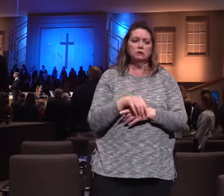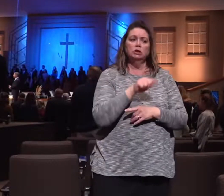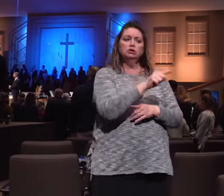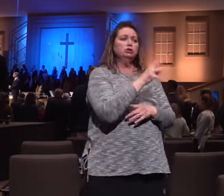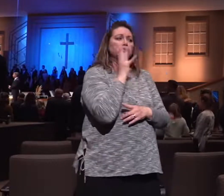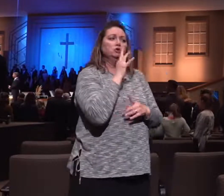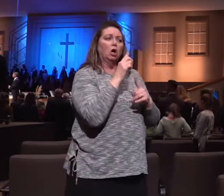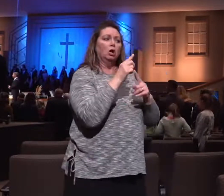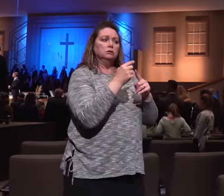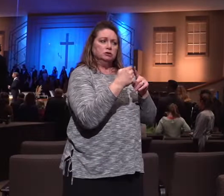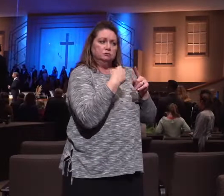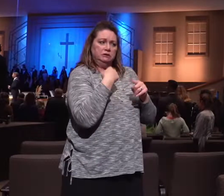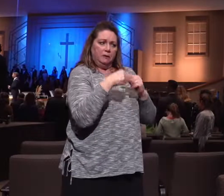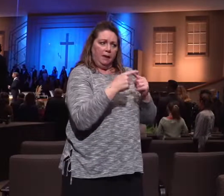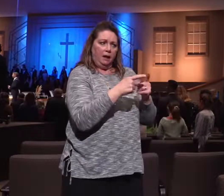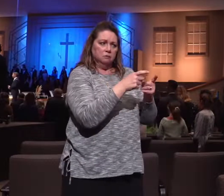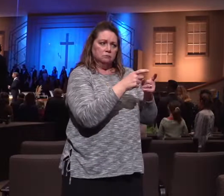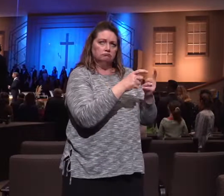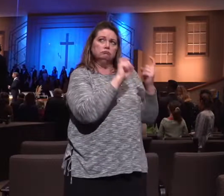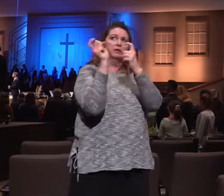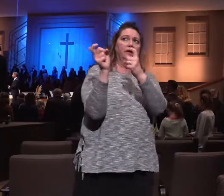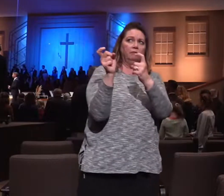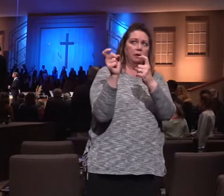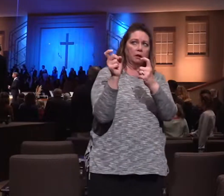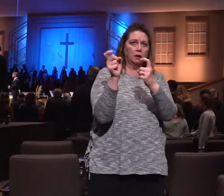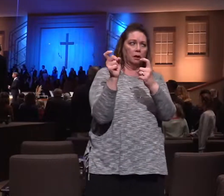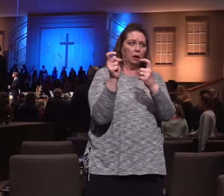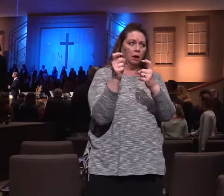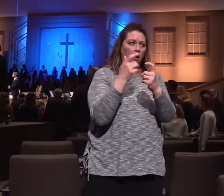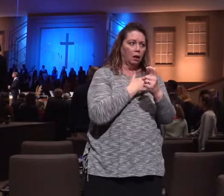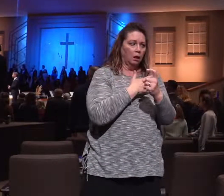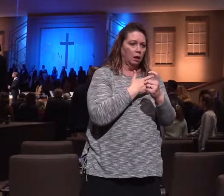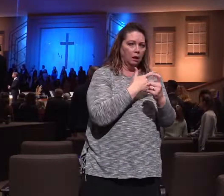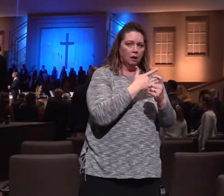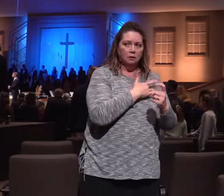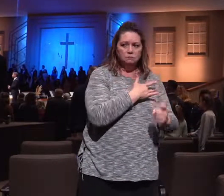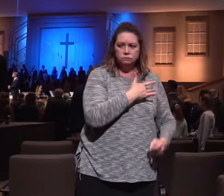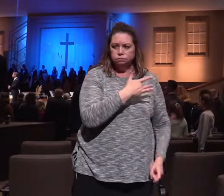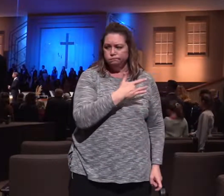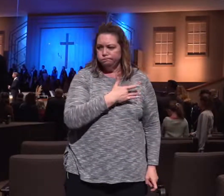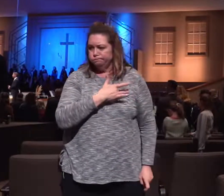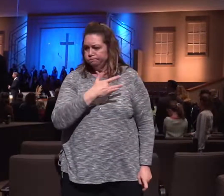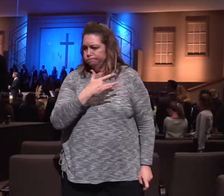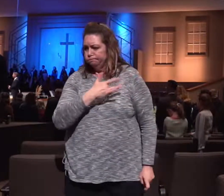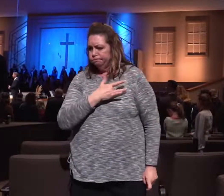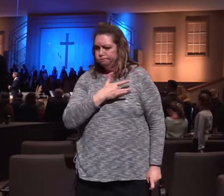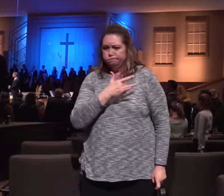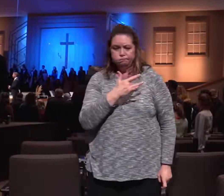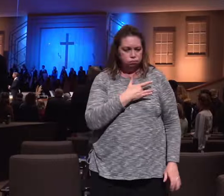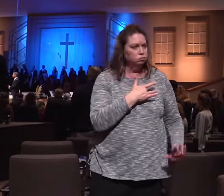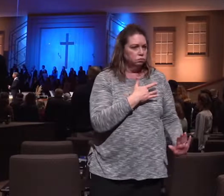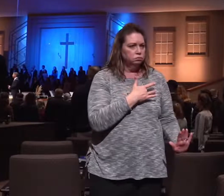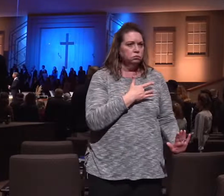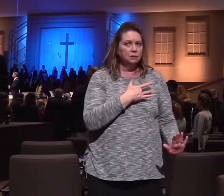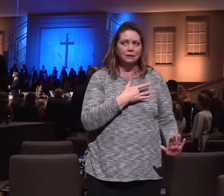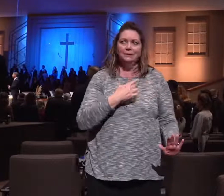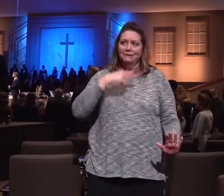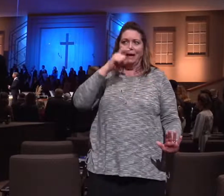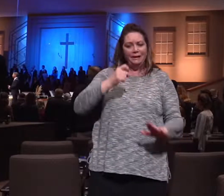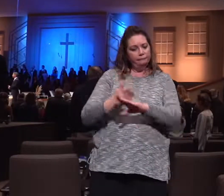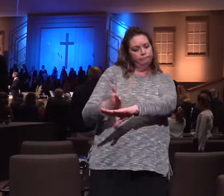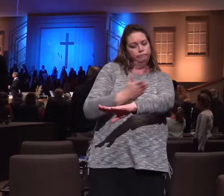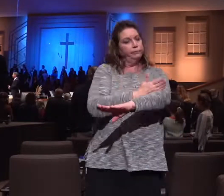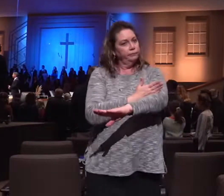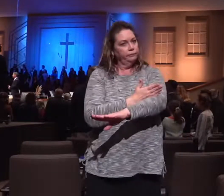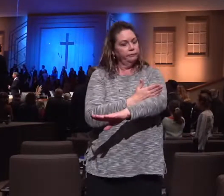me. And I realized if I was going to be the leader of the home, I better get with the program. And but to